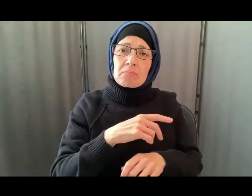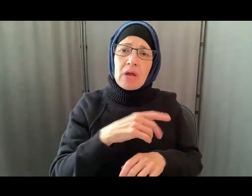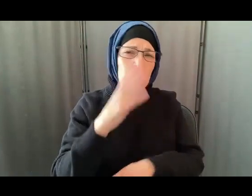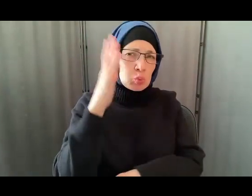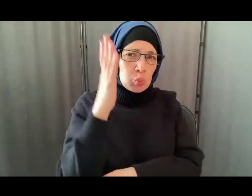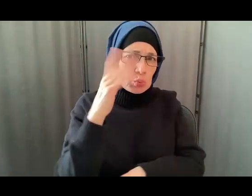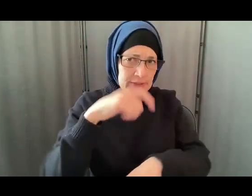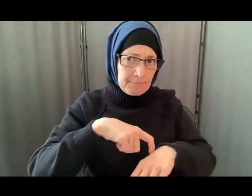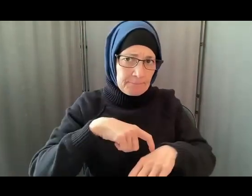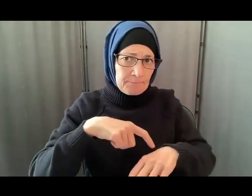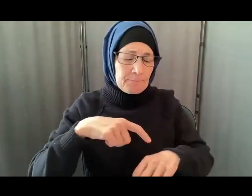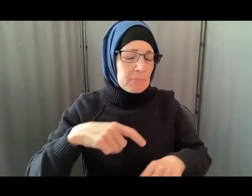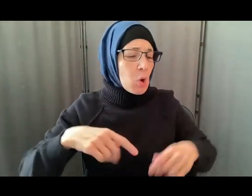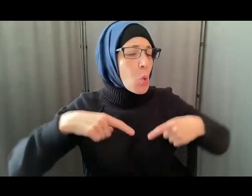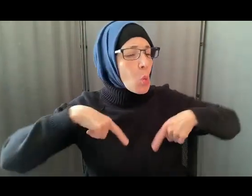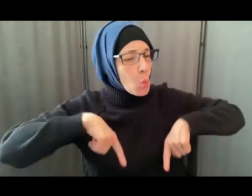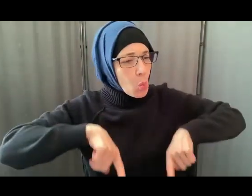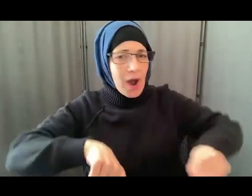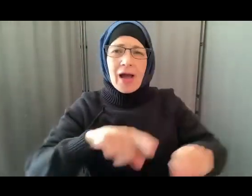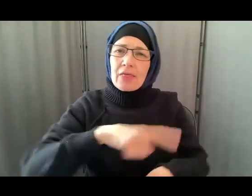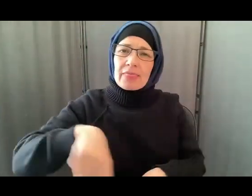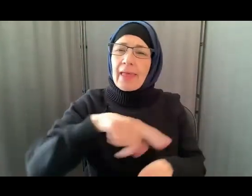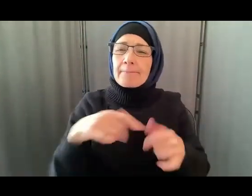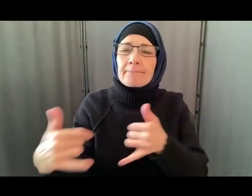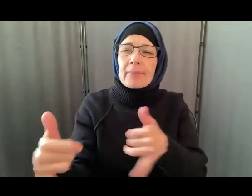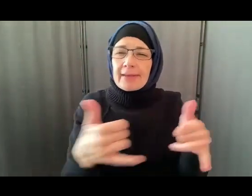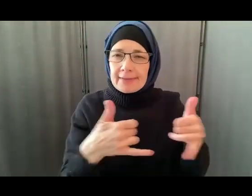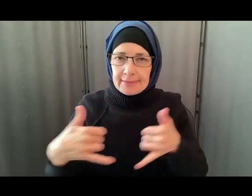while they are playing?